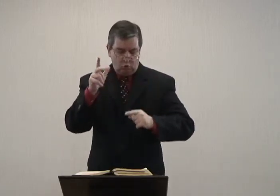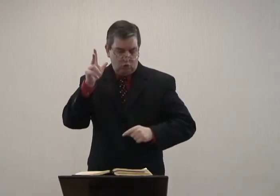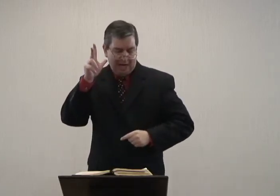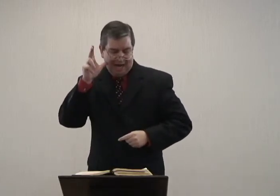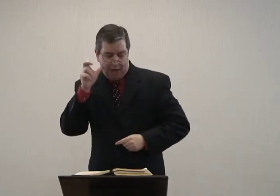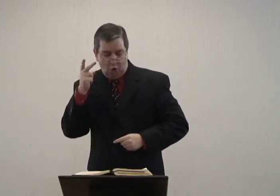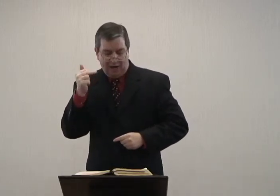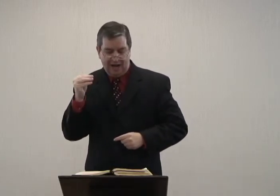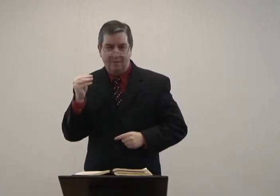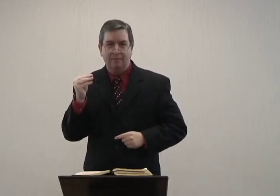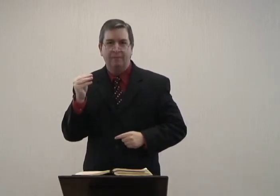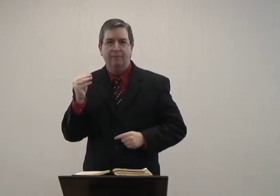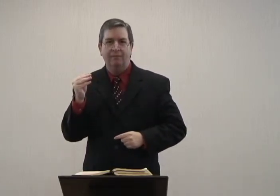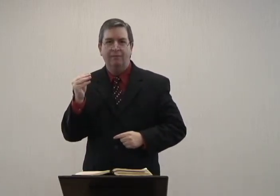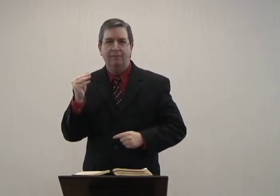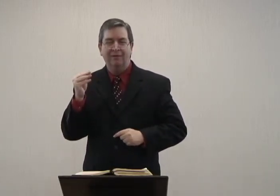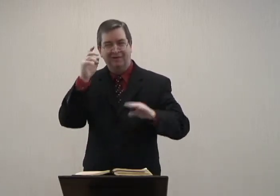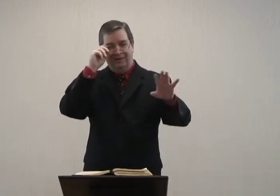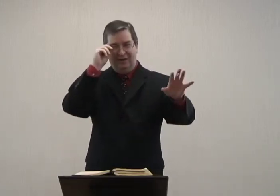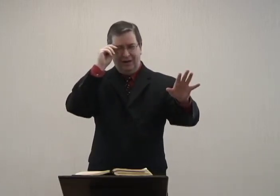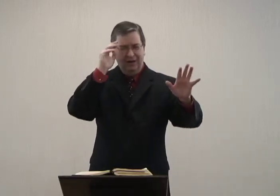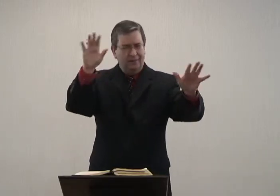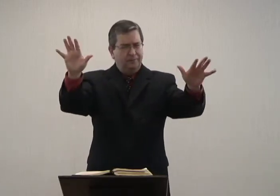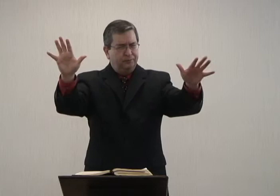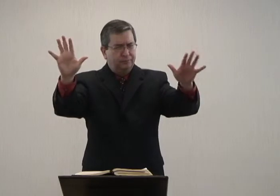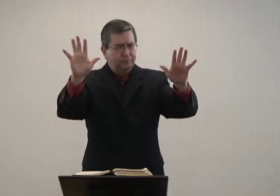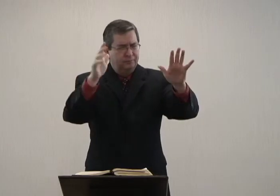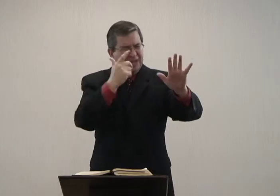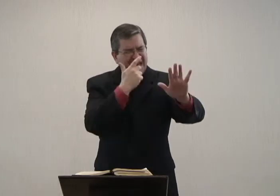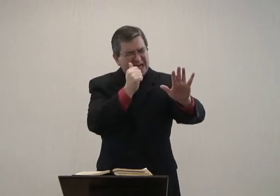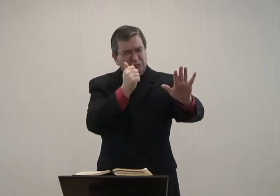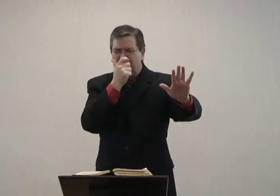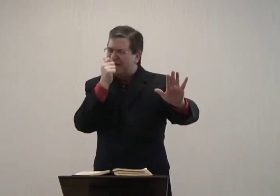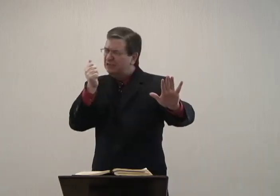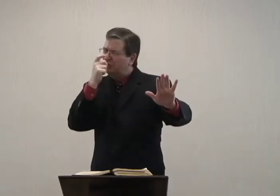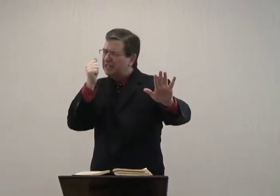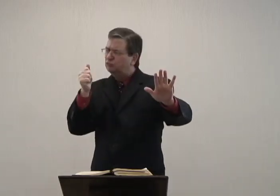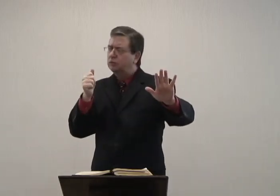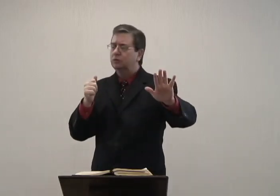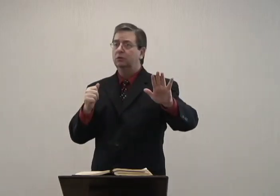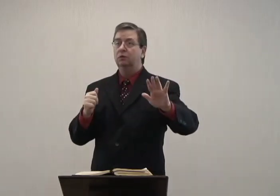what they might do. For all the people were very attentive to hear.